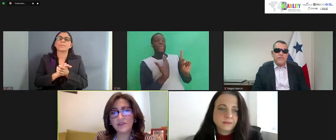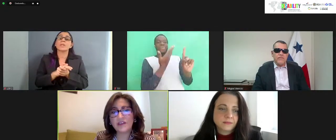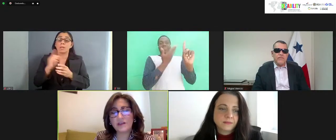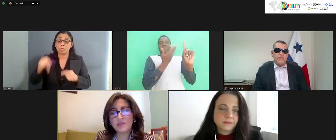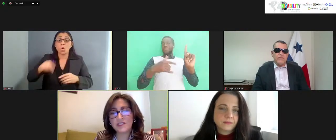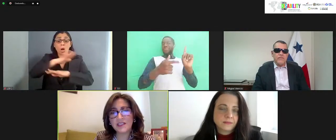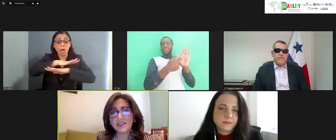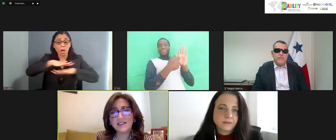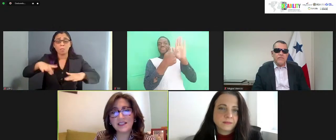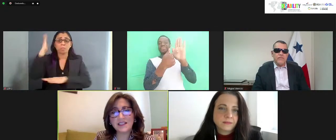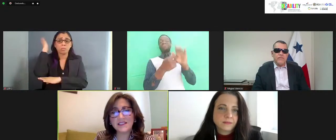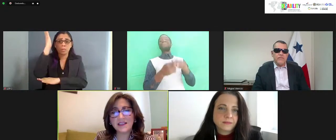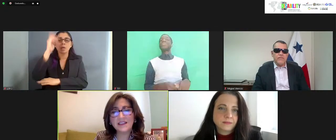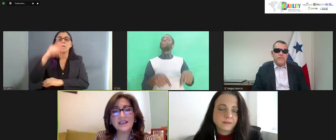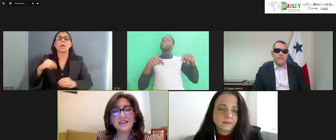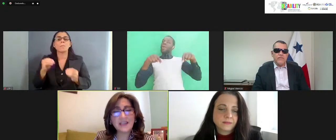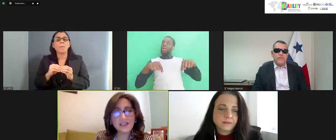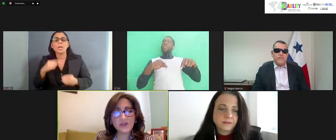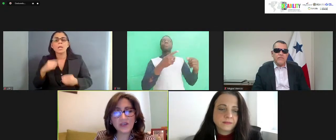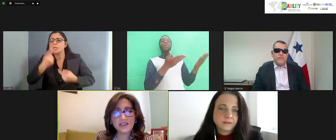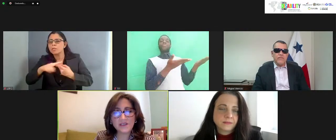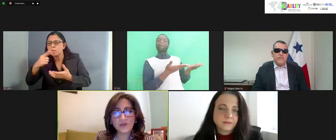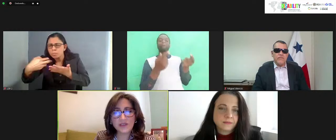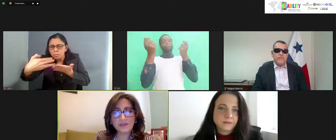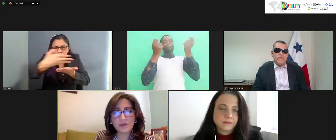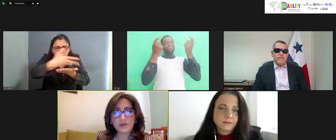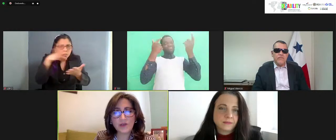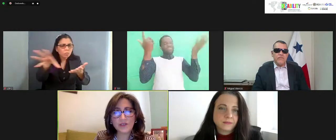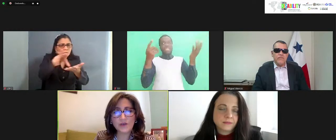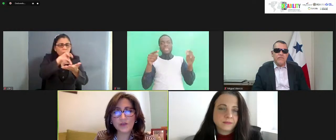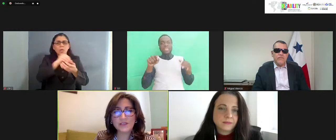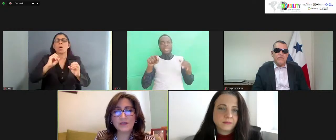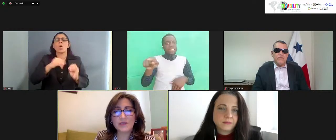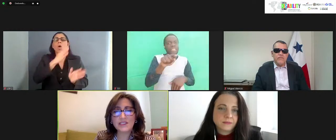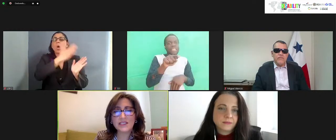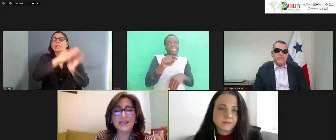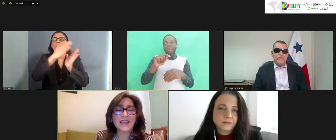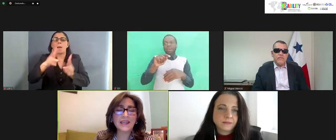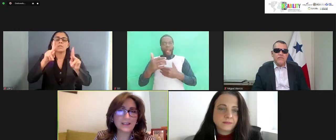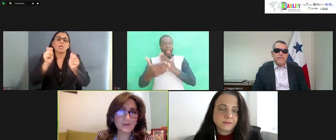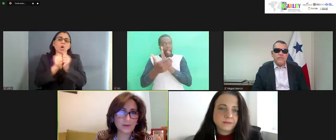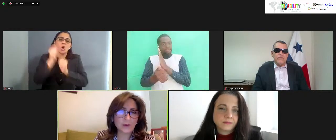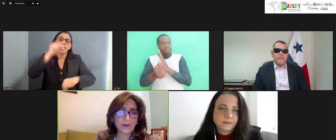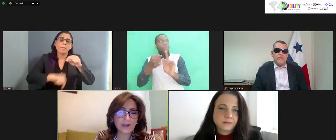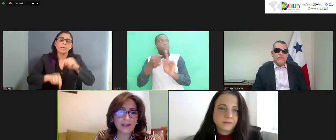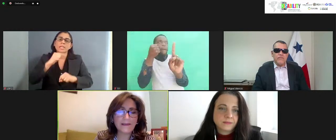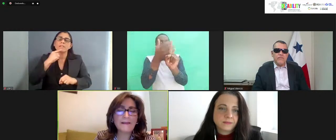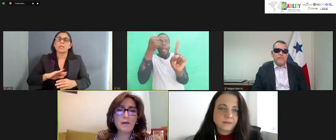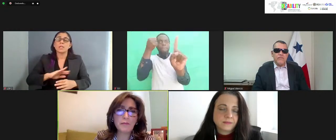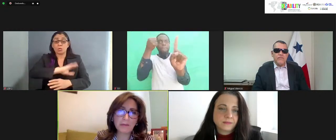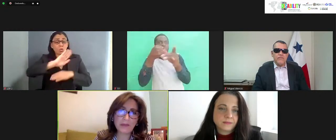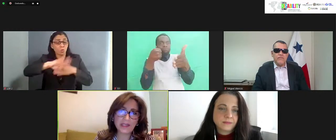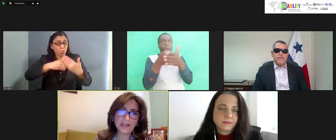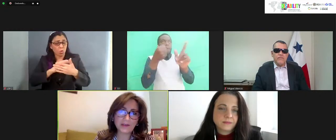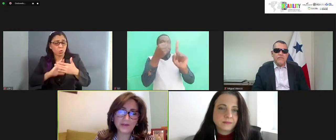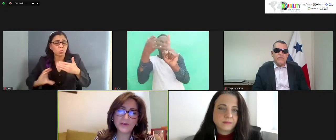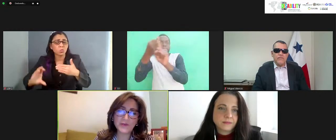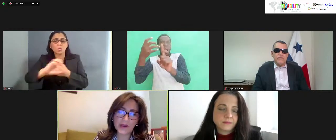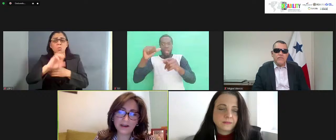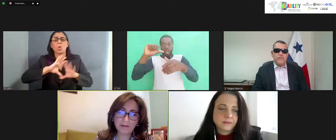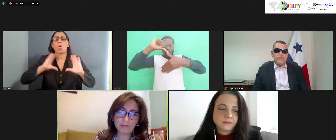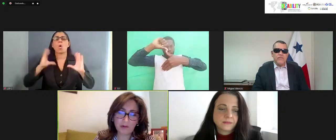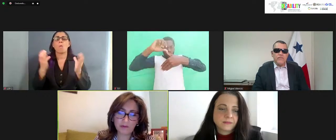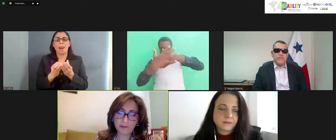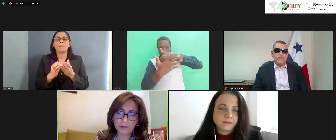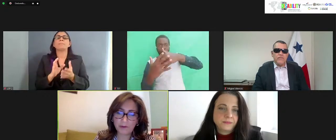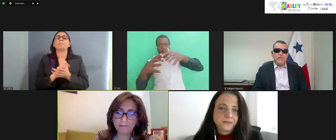to be the moderator of the panel on the strengthening of the capacities of organizations of